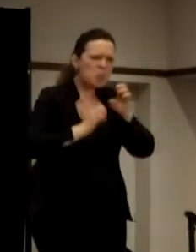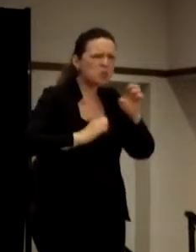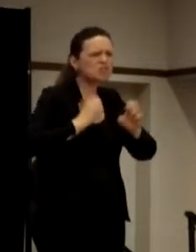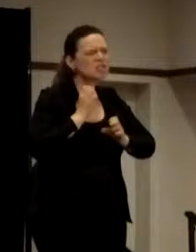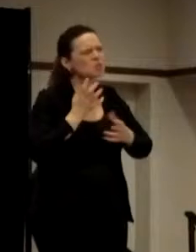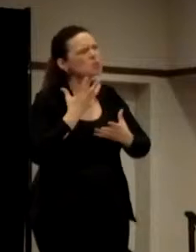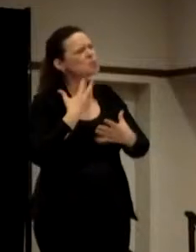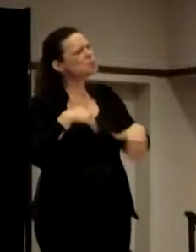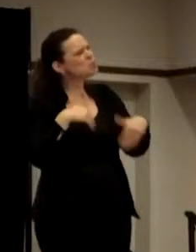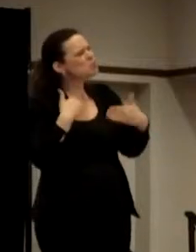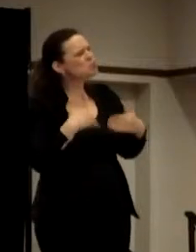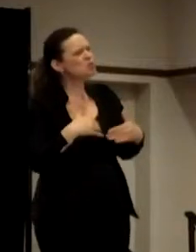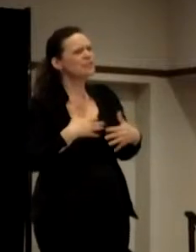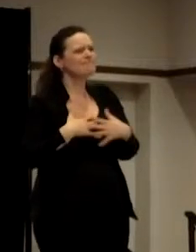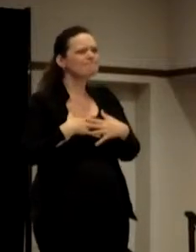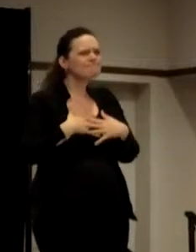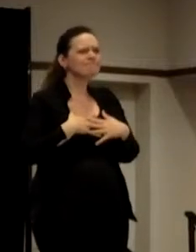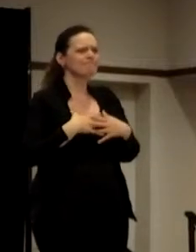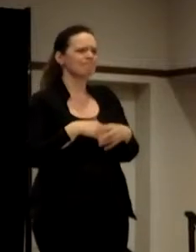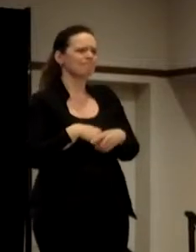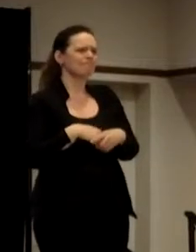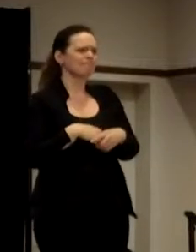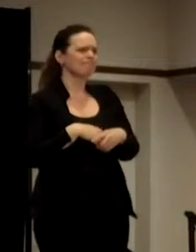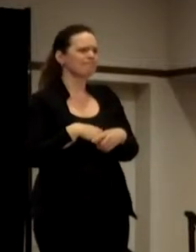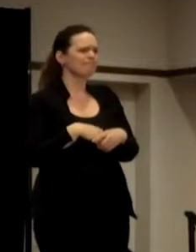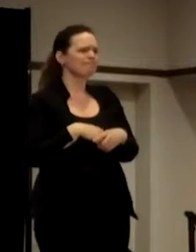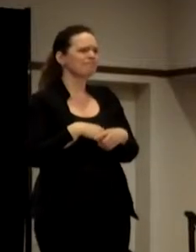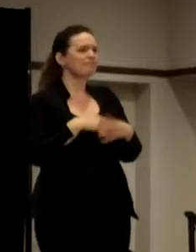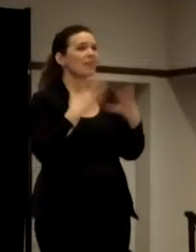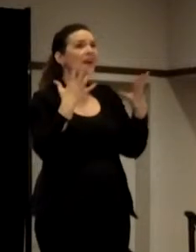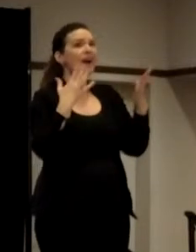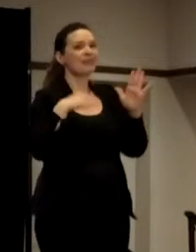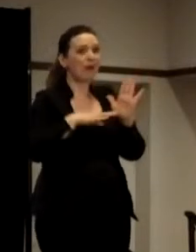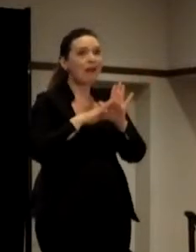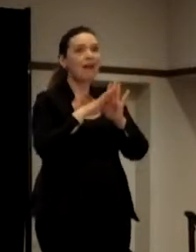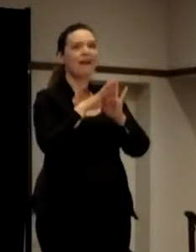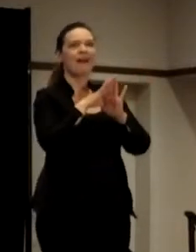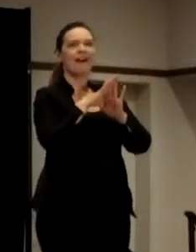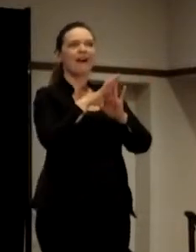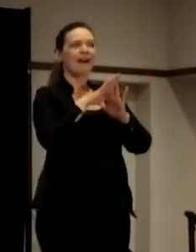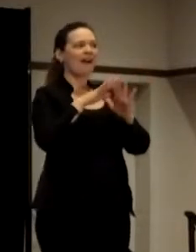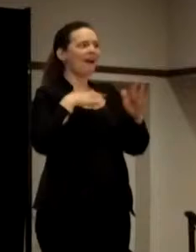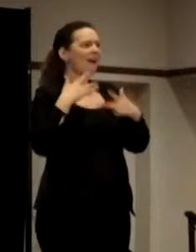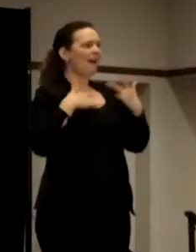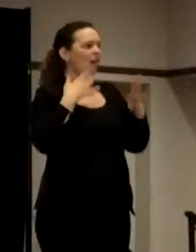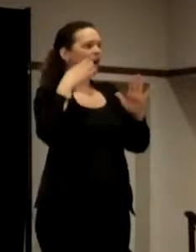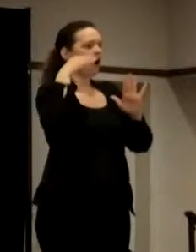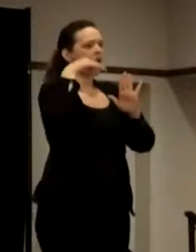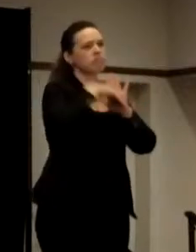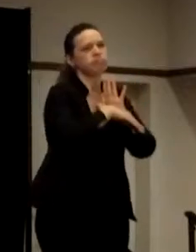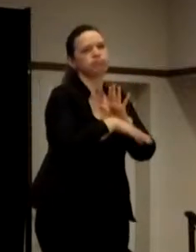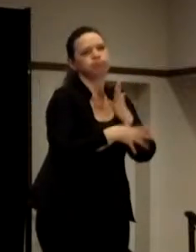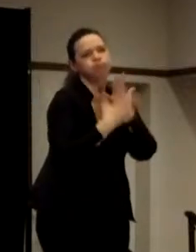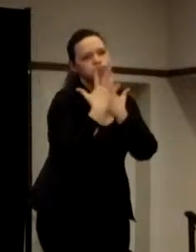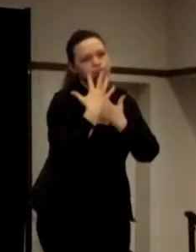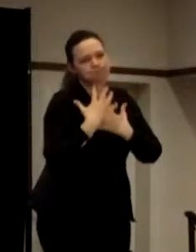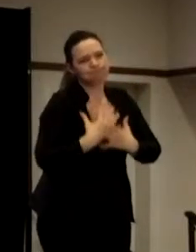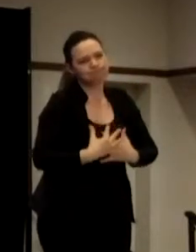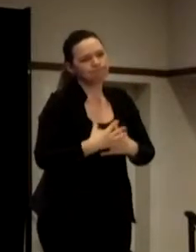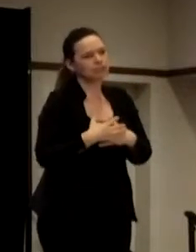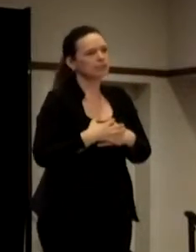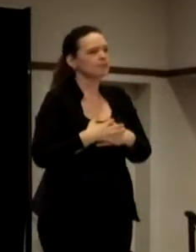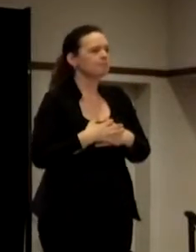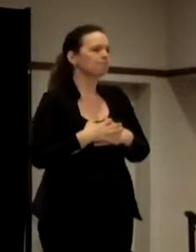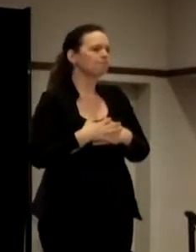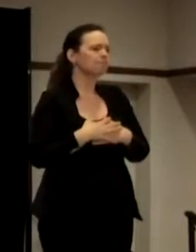there's a lot of highs and lows in each day when you're in behind the scenes in these roles. But